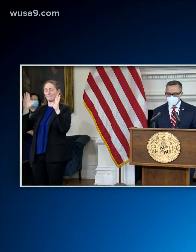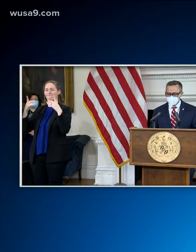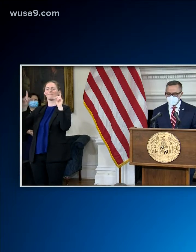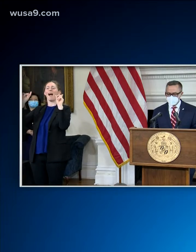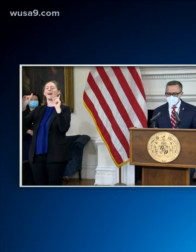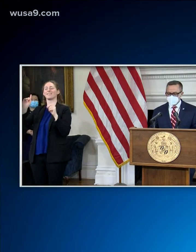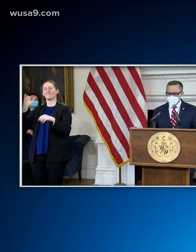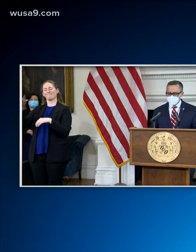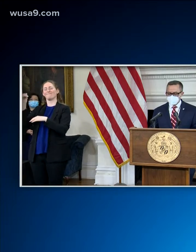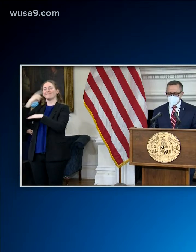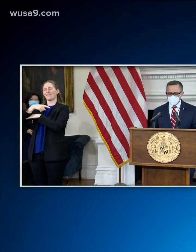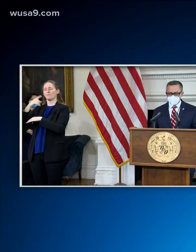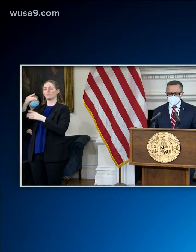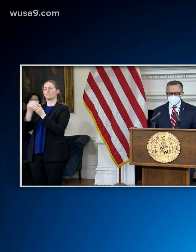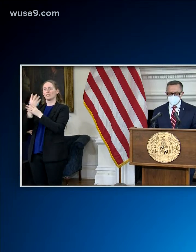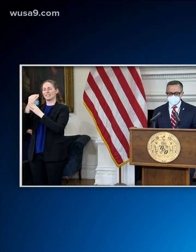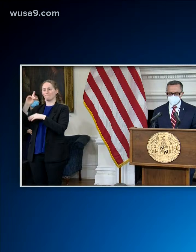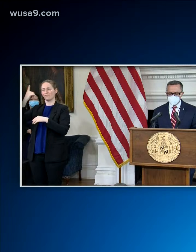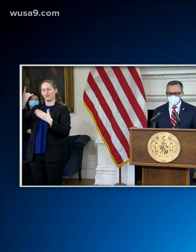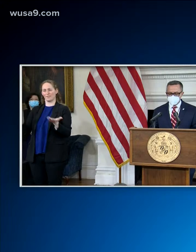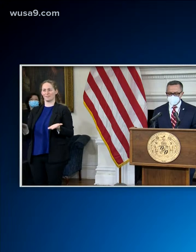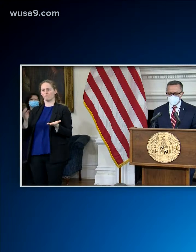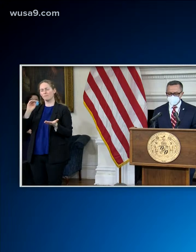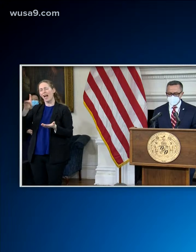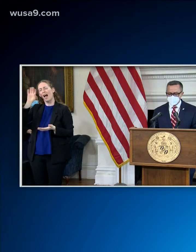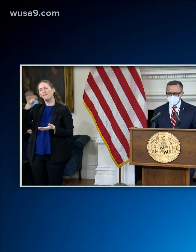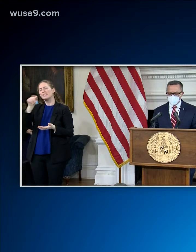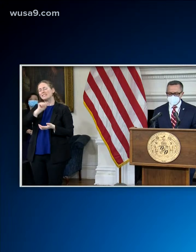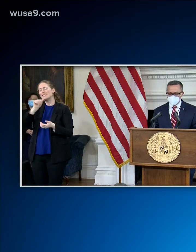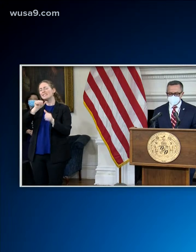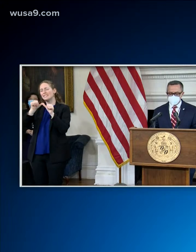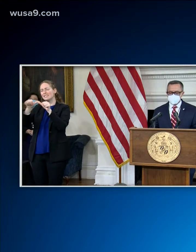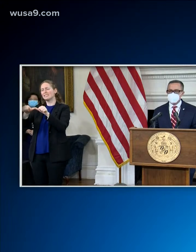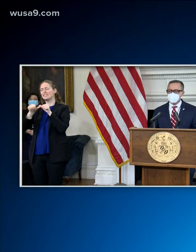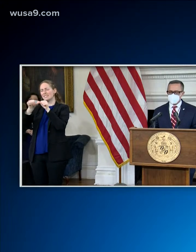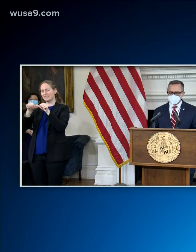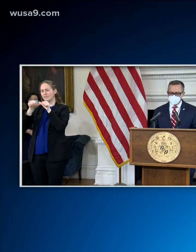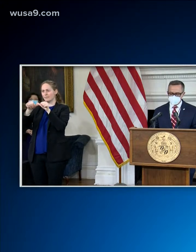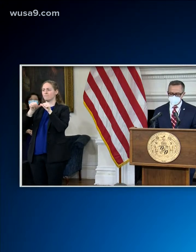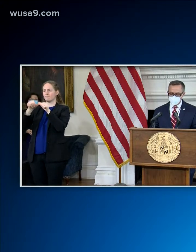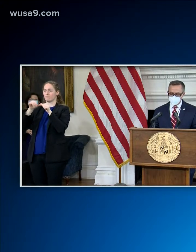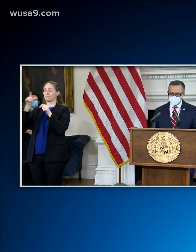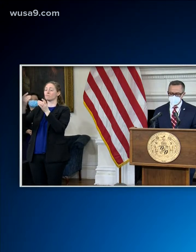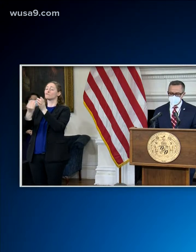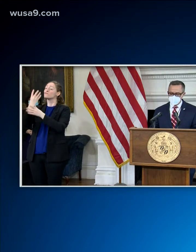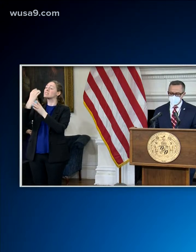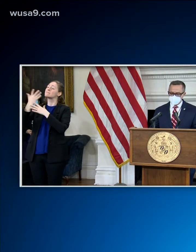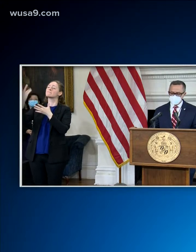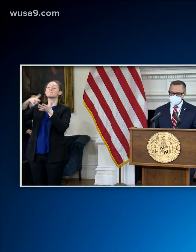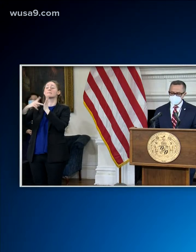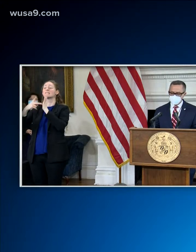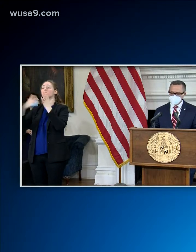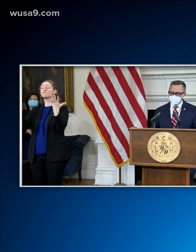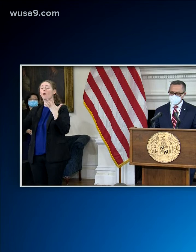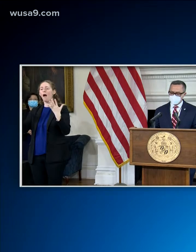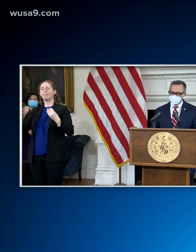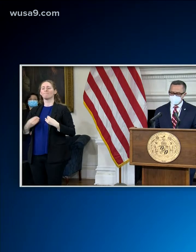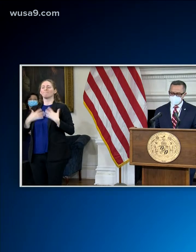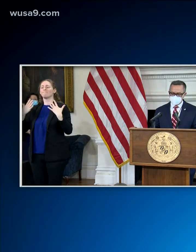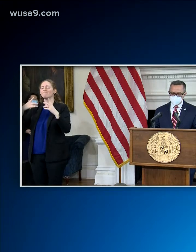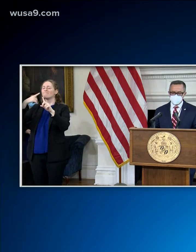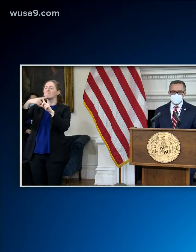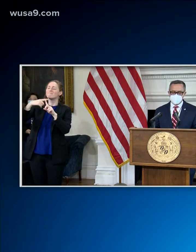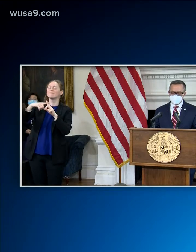on. Spring has always symbolized renewal and hope, providing us all a sense of optimism. With continued public